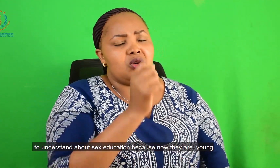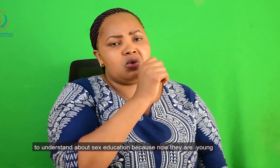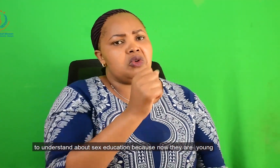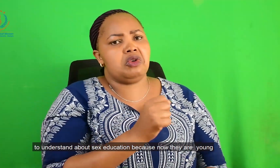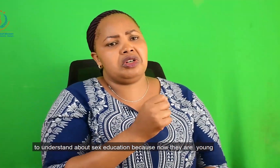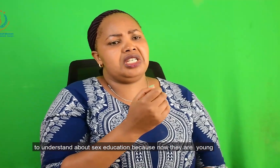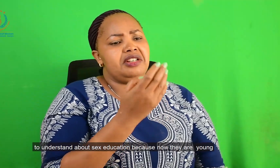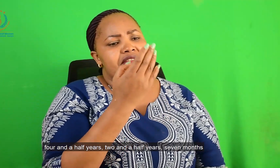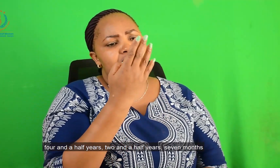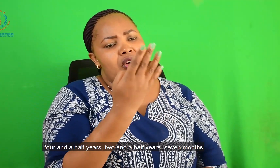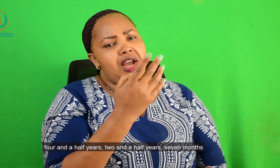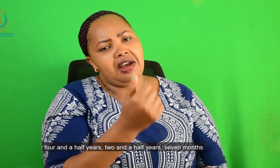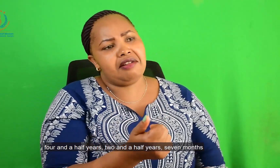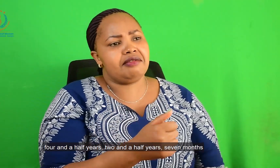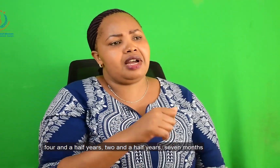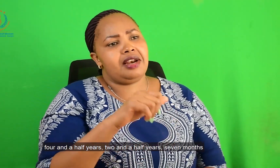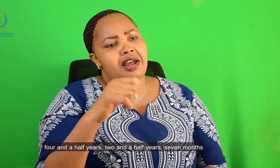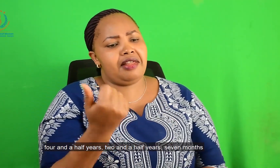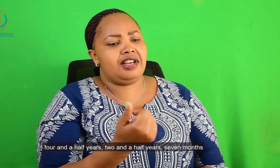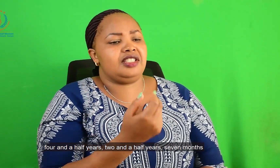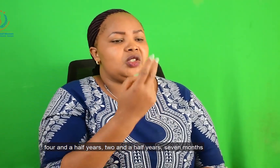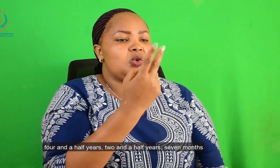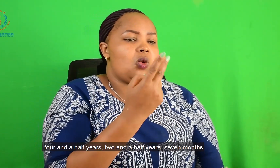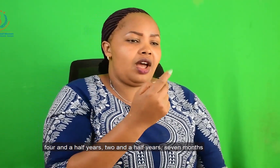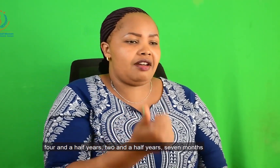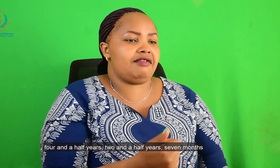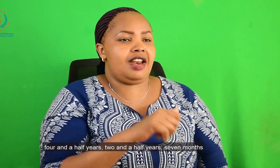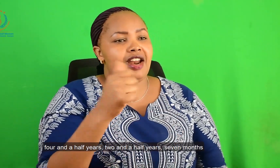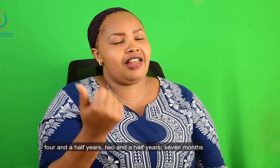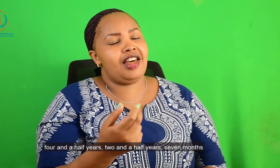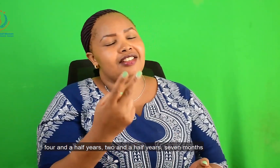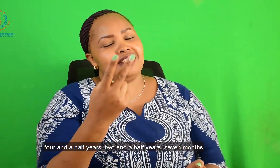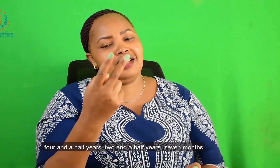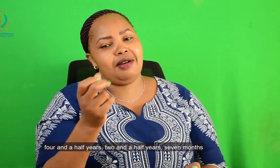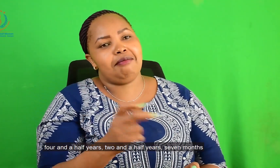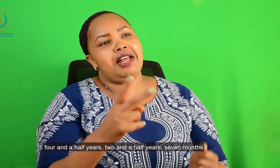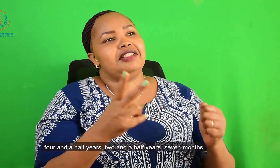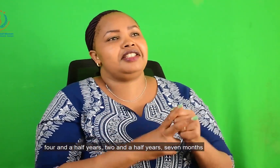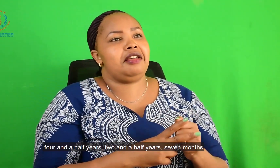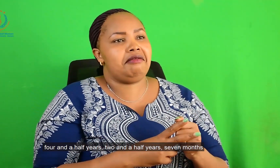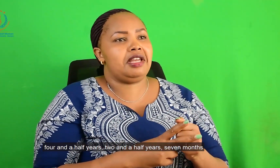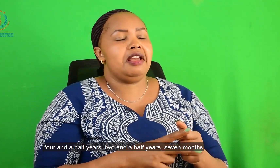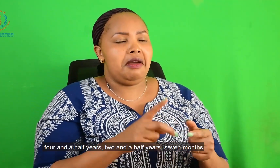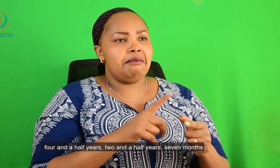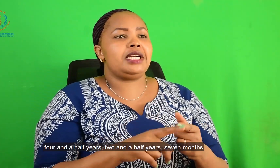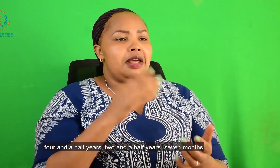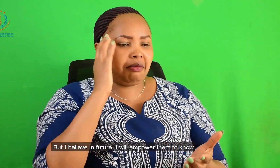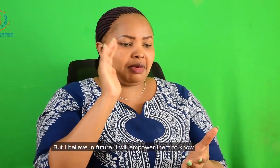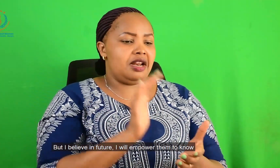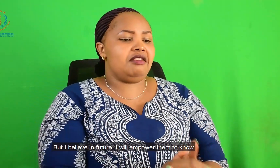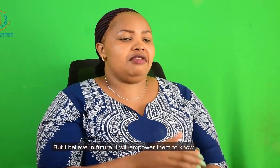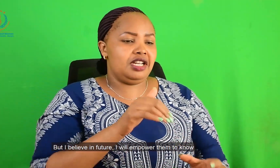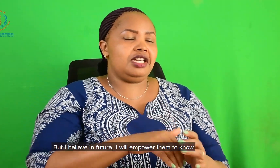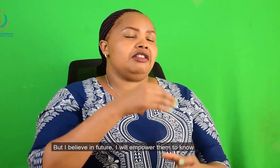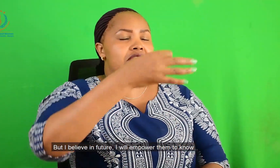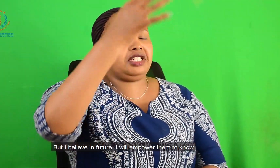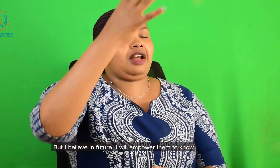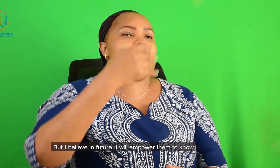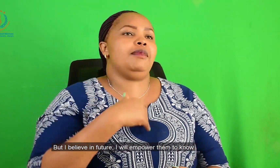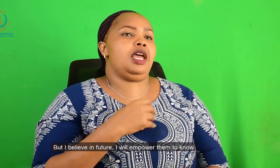young, 4.5 years, 2.5 years, and 7 months. But I believe in future I will